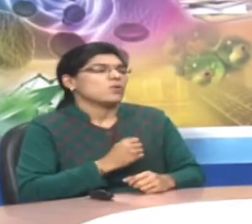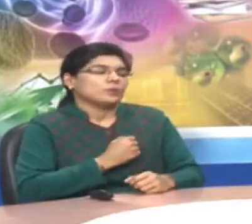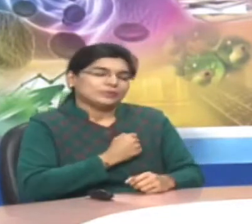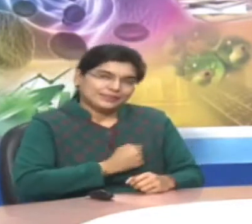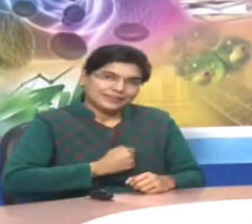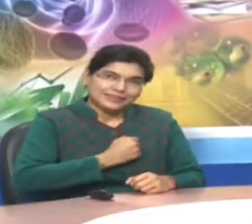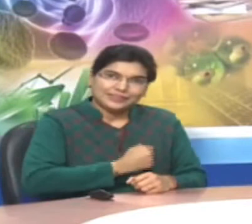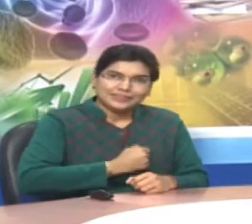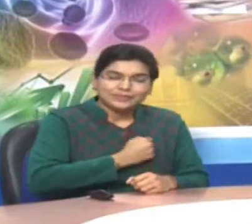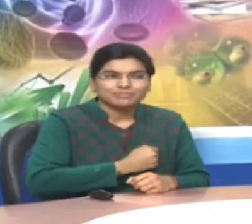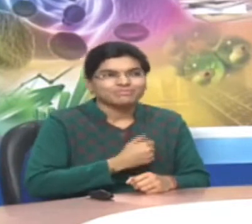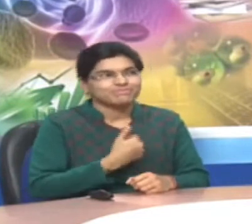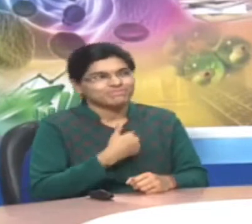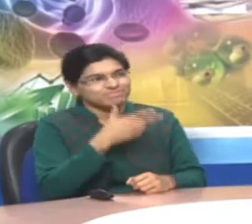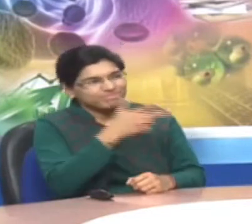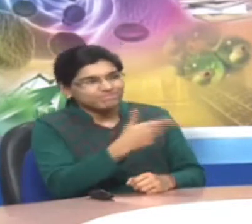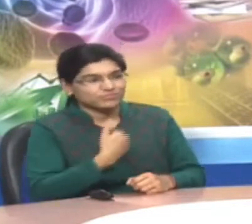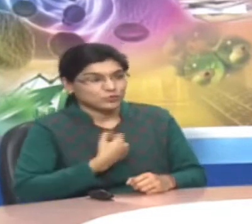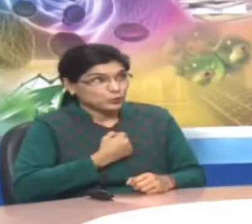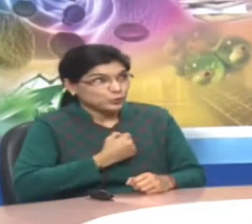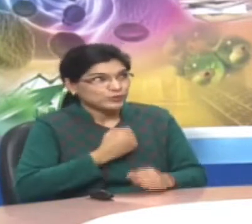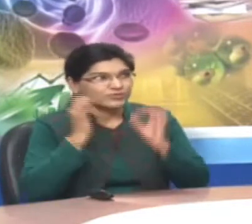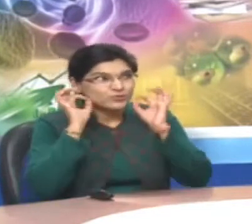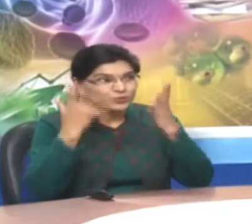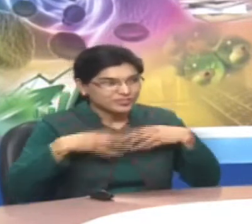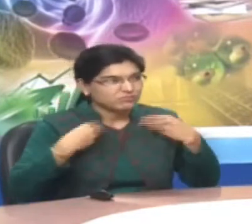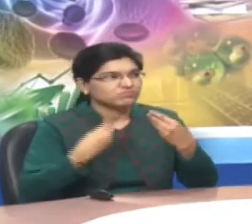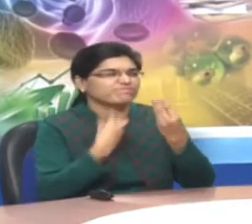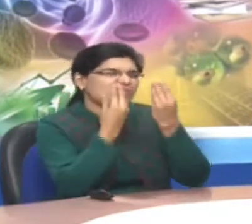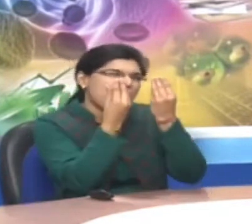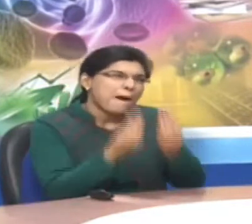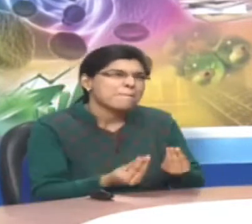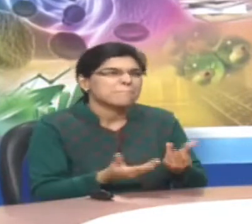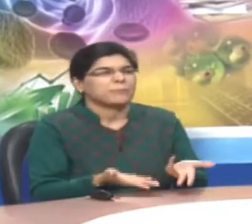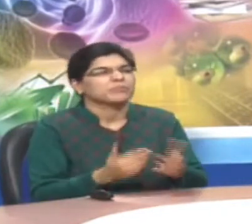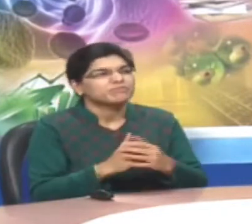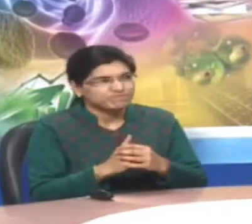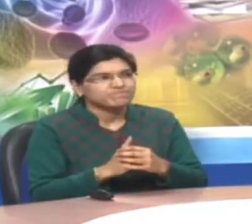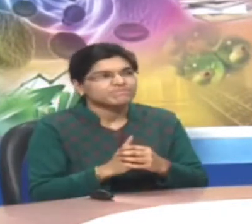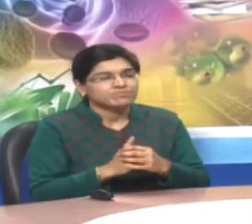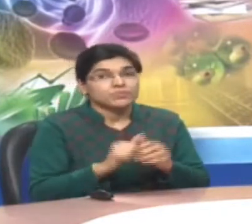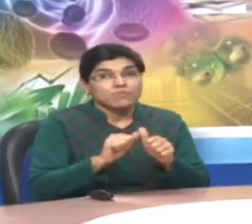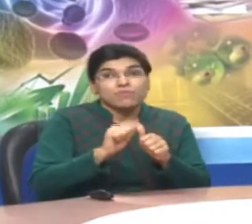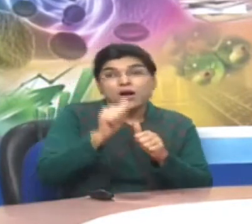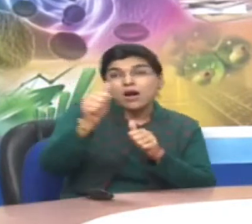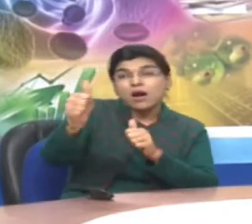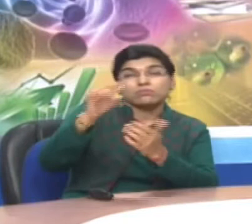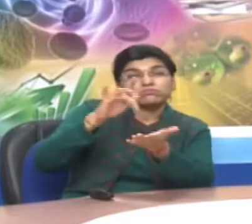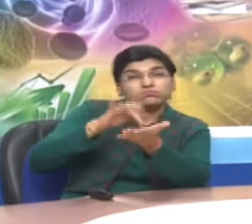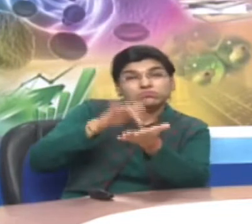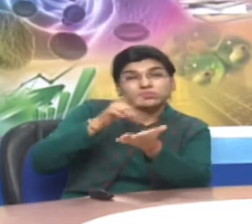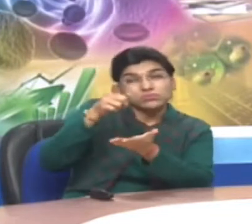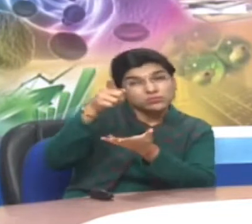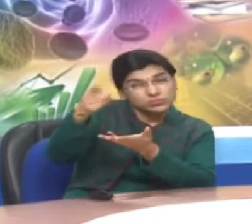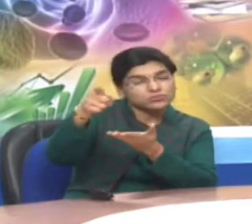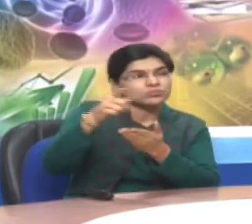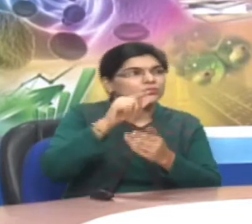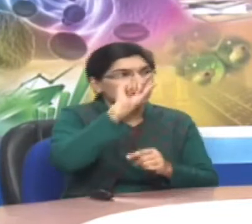Chirag says, I am afraid jewels are few and far in between this part